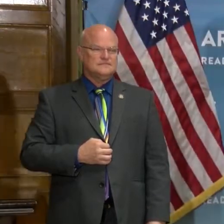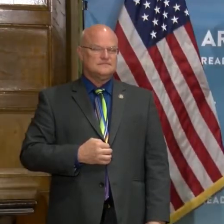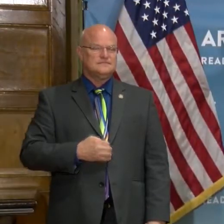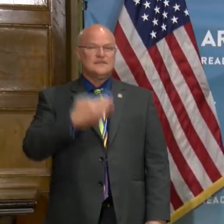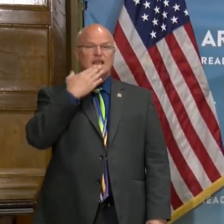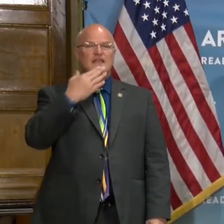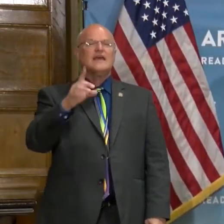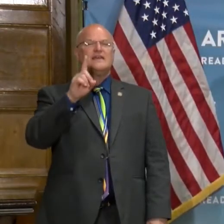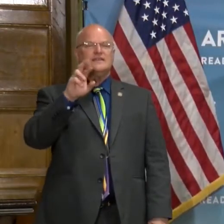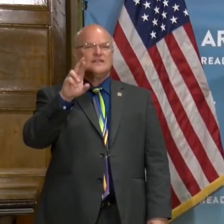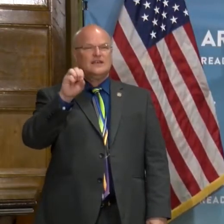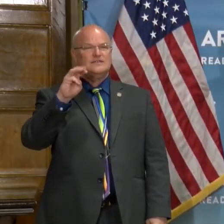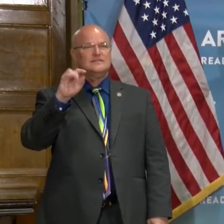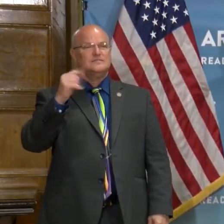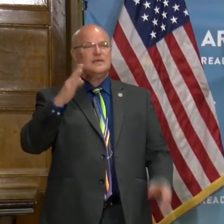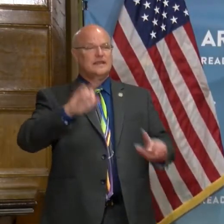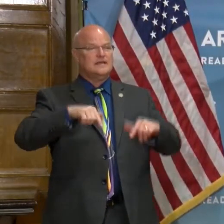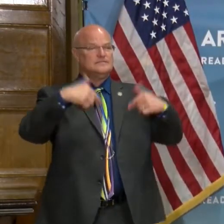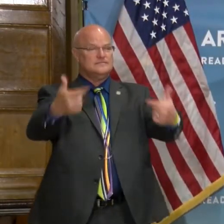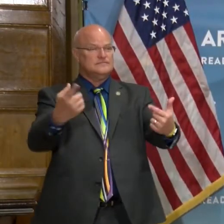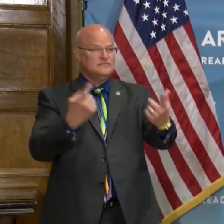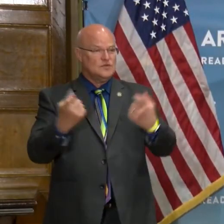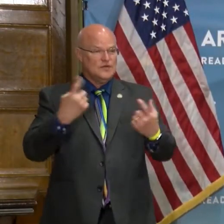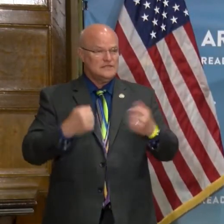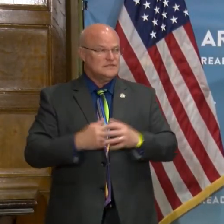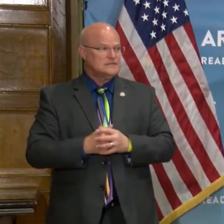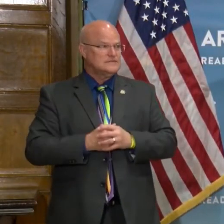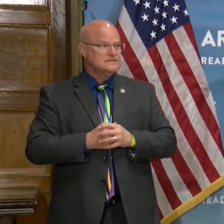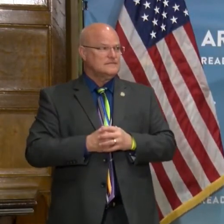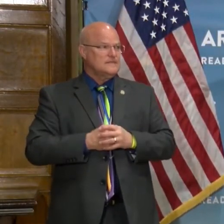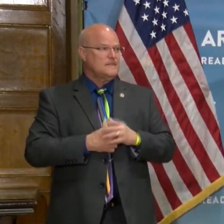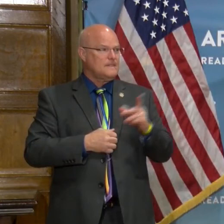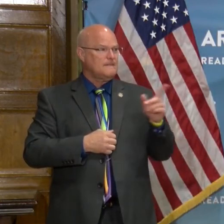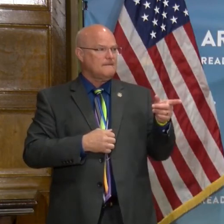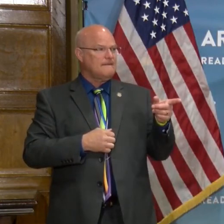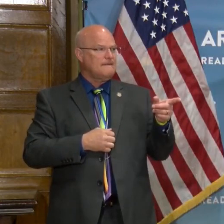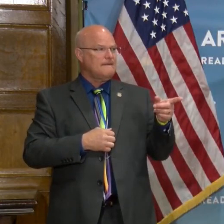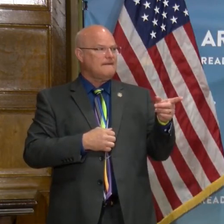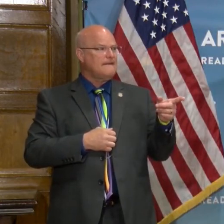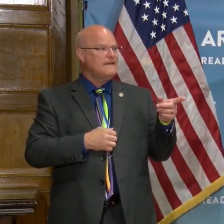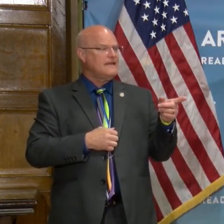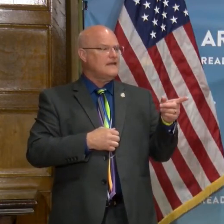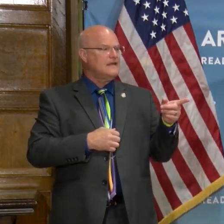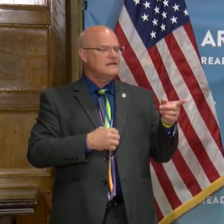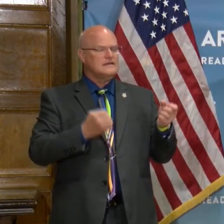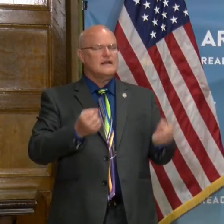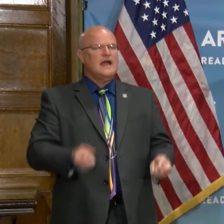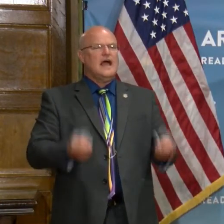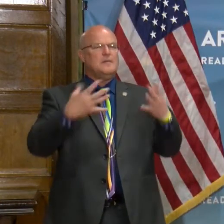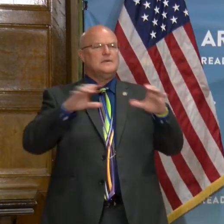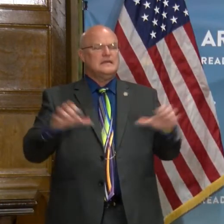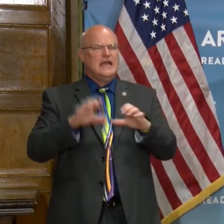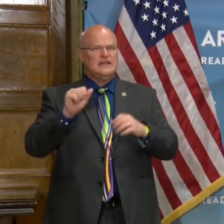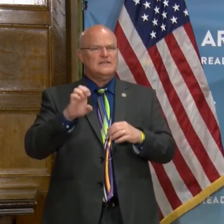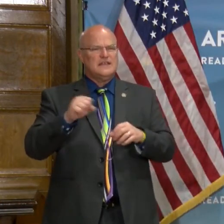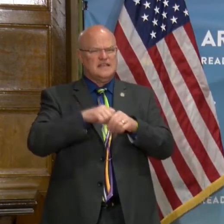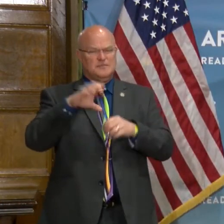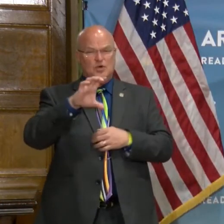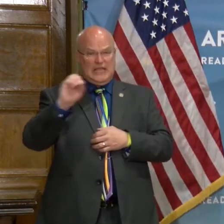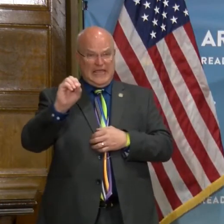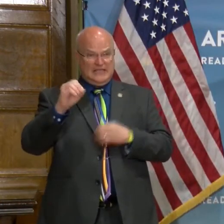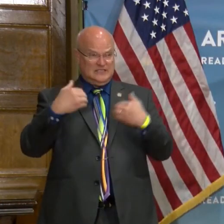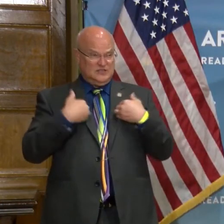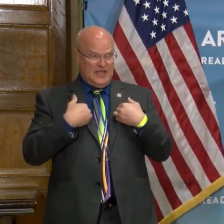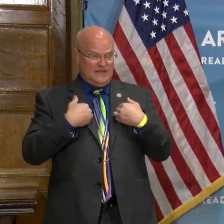Thank you, Dr. Smith, and with that, we'll take questions. Ms. Leslie. Do we know how many active cases per